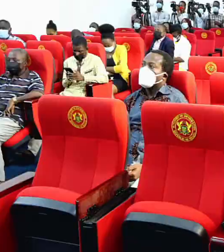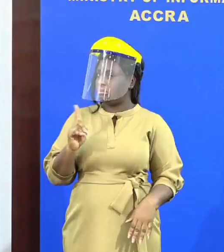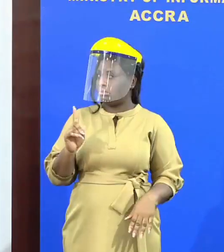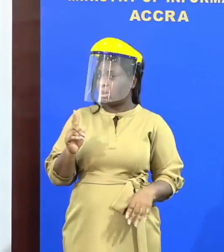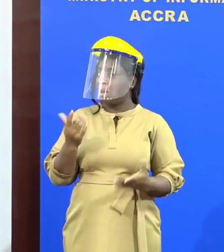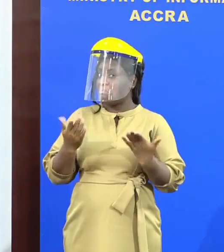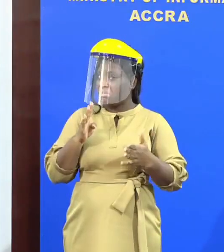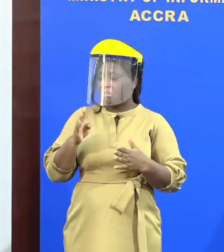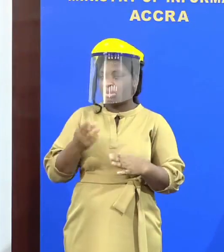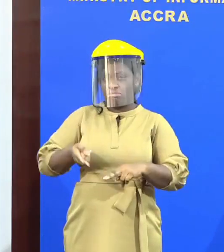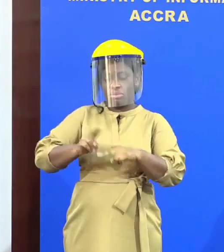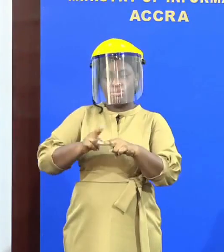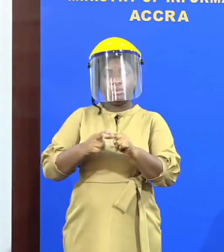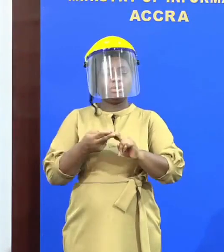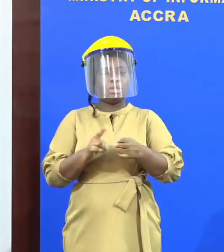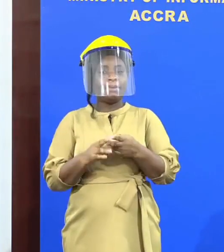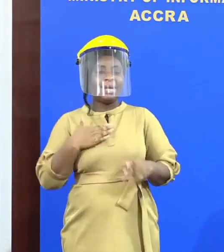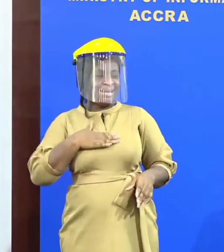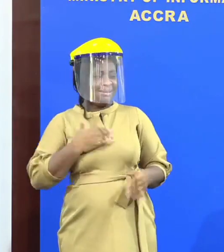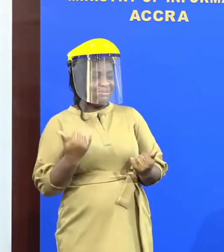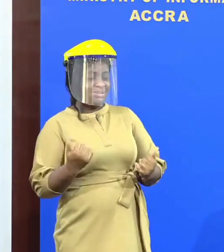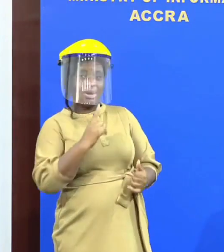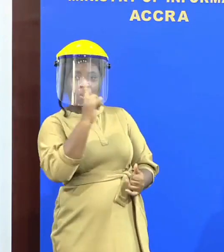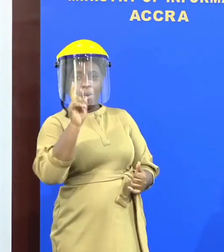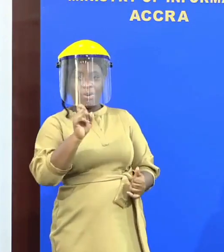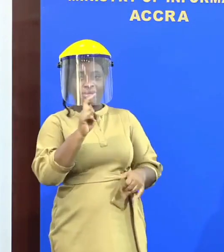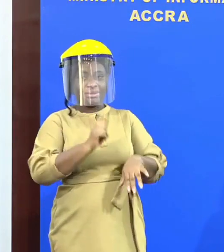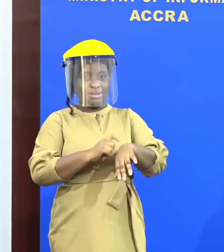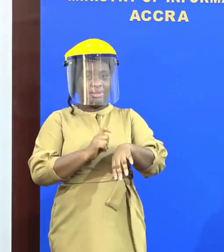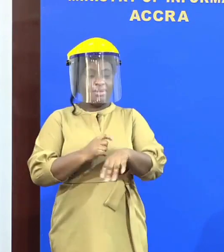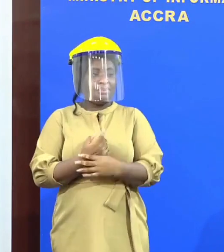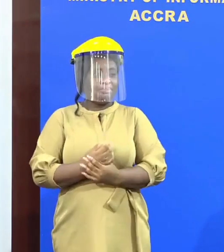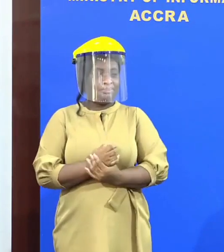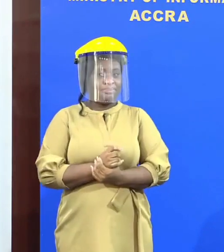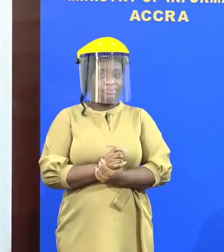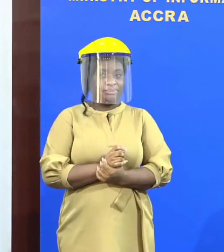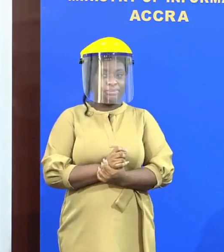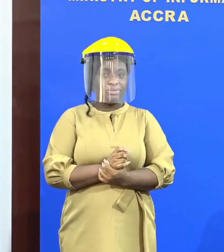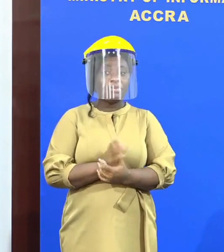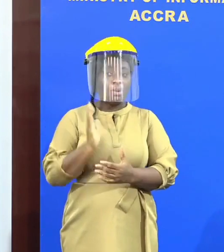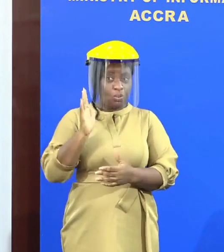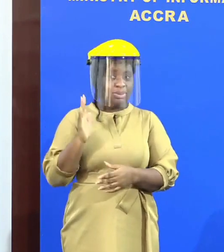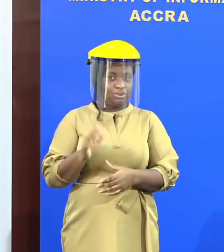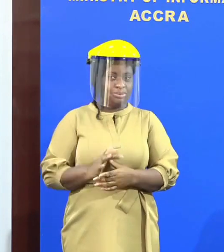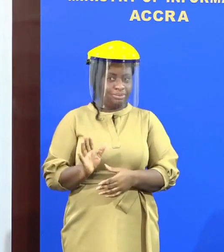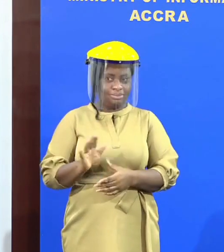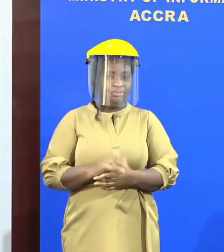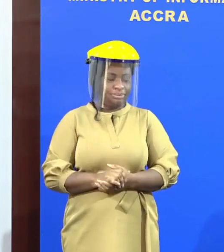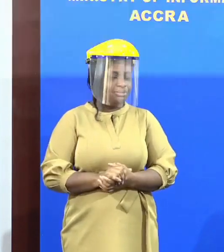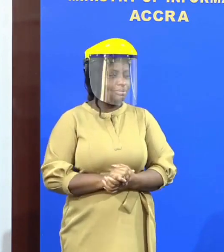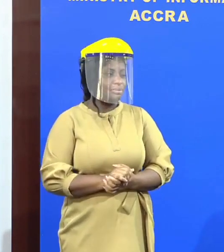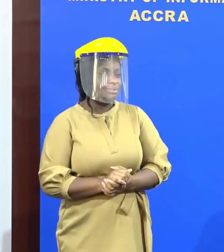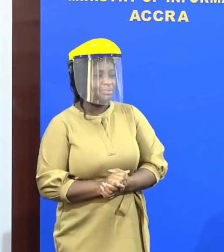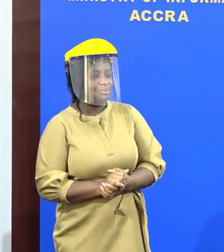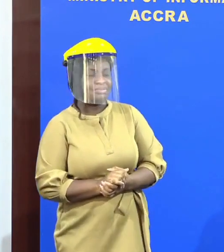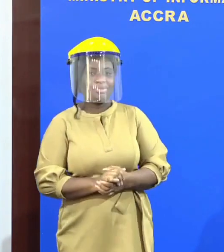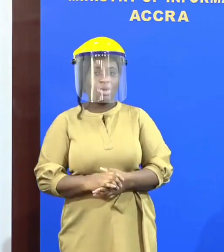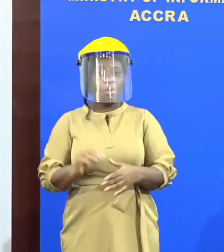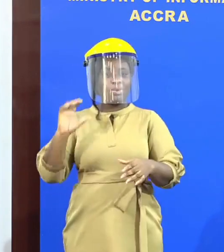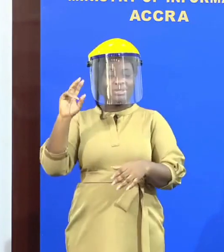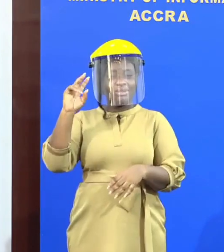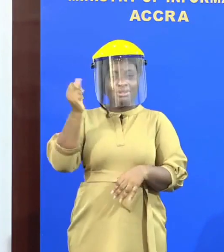again. Let me ask my colleagues to set up the microphone so that we can quickly take questions for the next 15 minutes. I will take 2